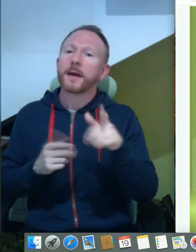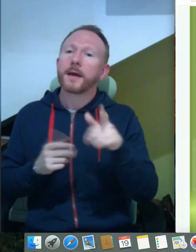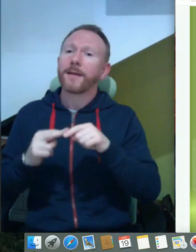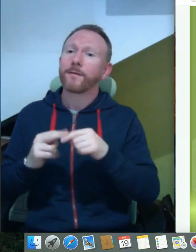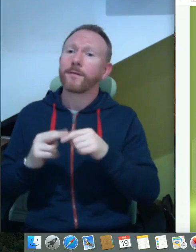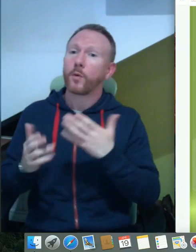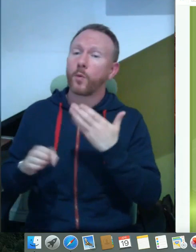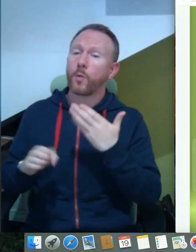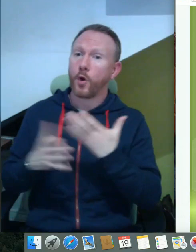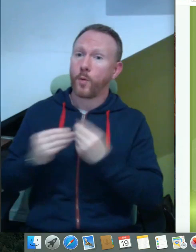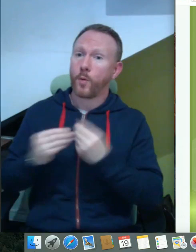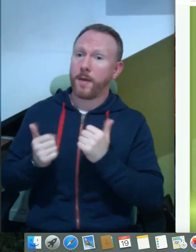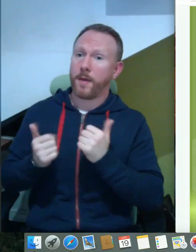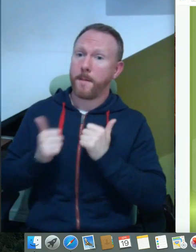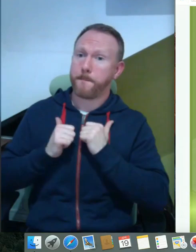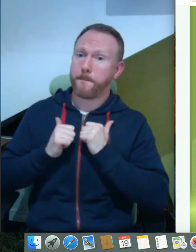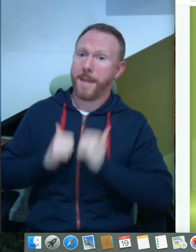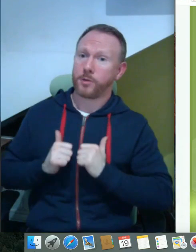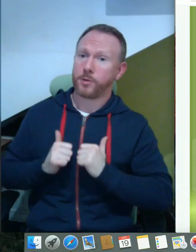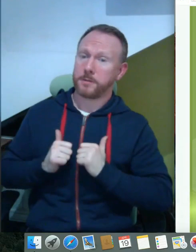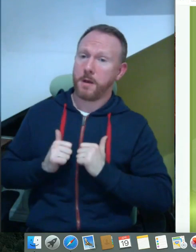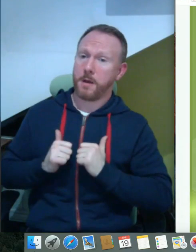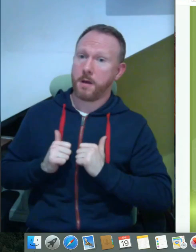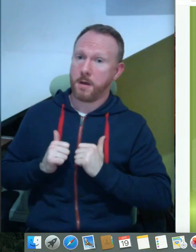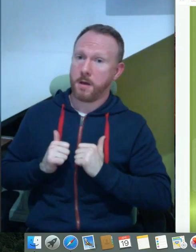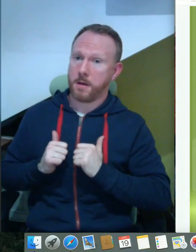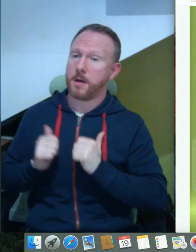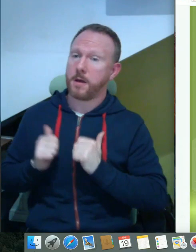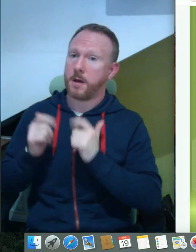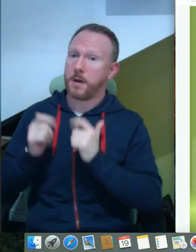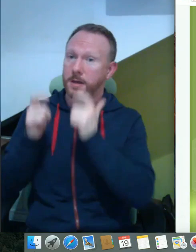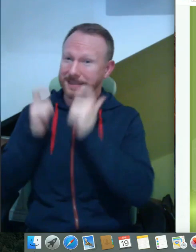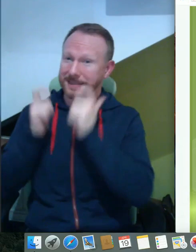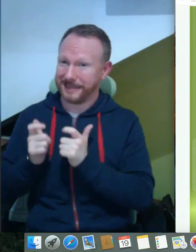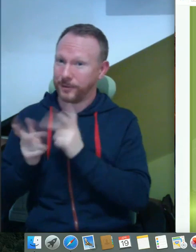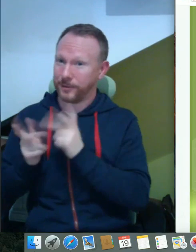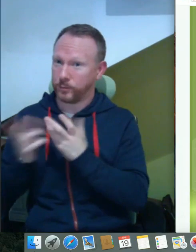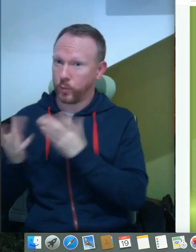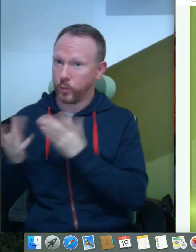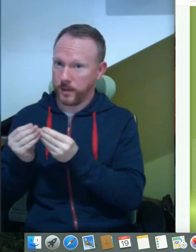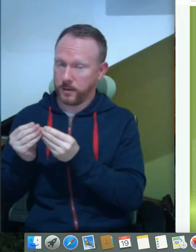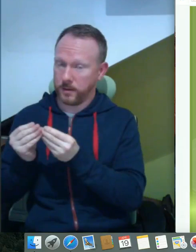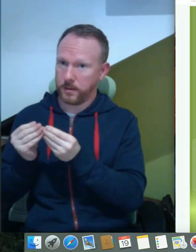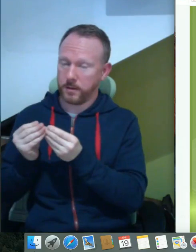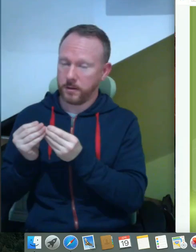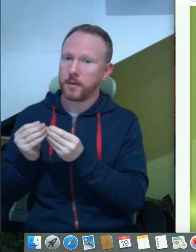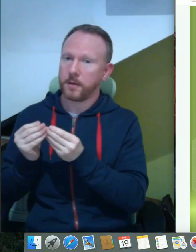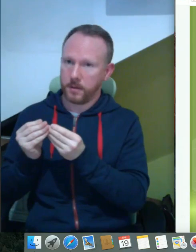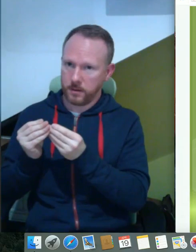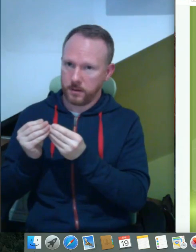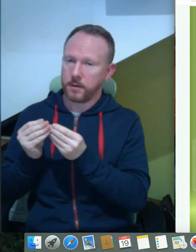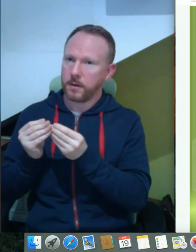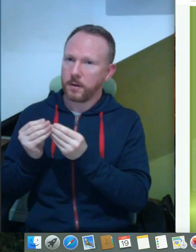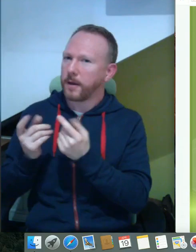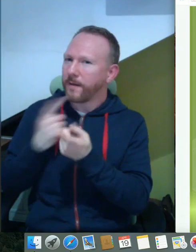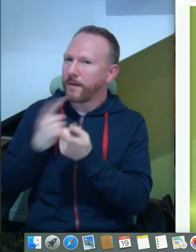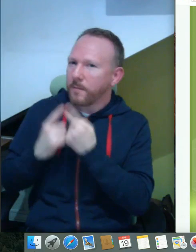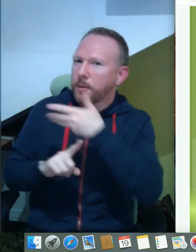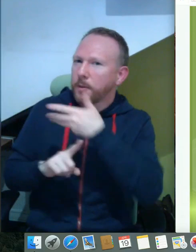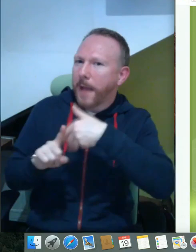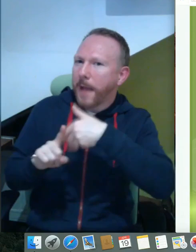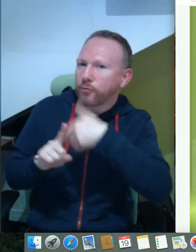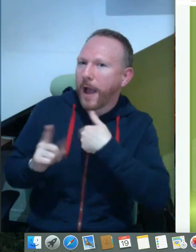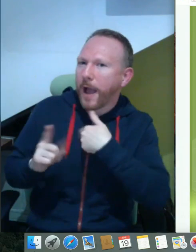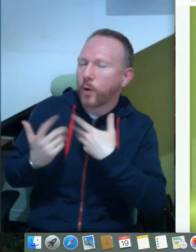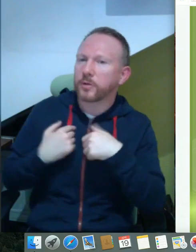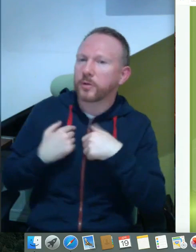to the court interpreters, re the communication of the deaf party? You know, any background that may be useful for your